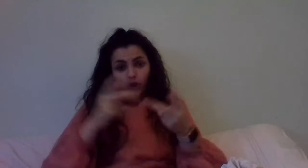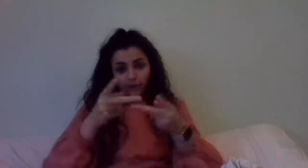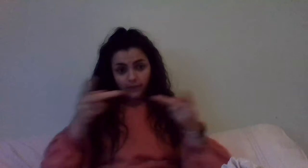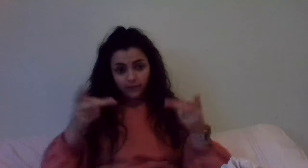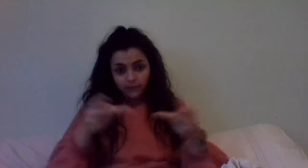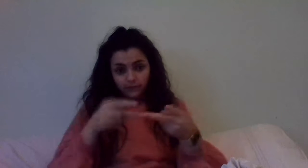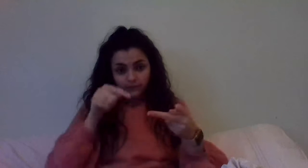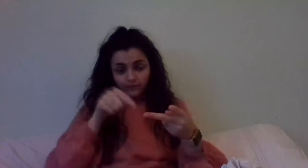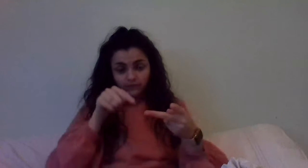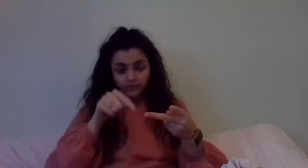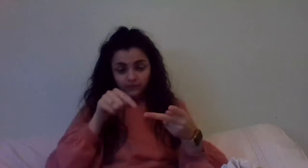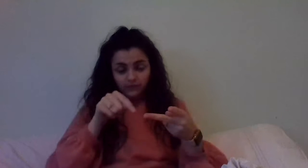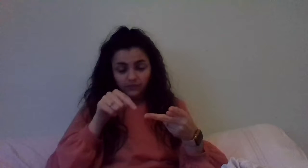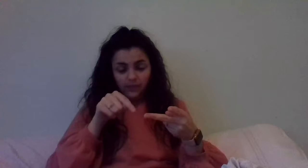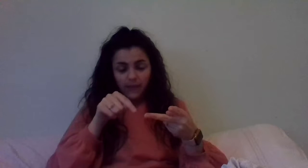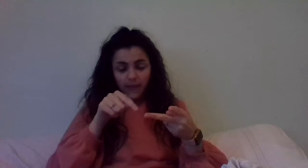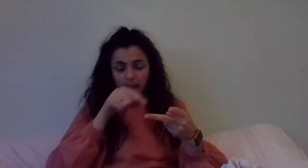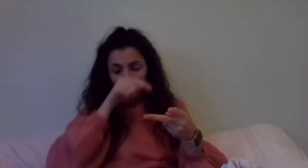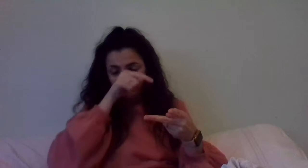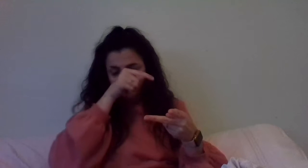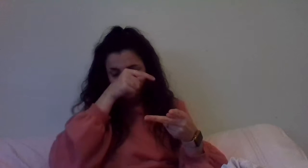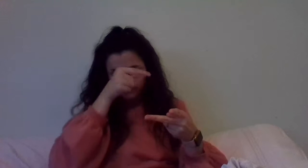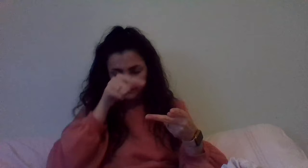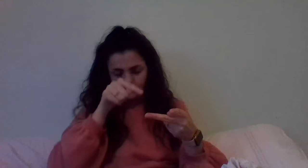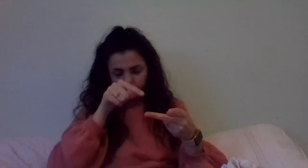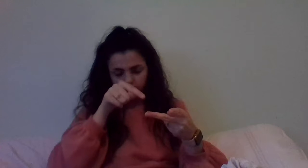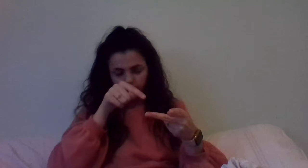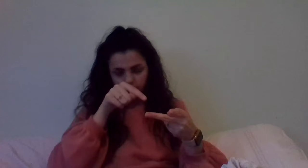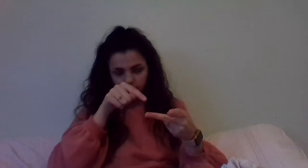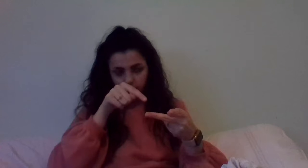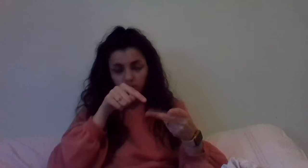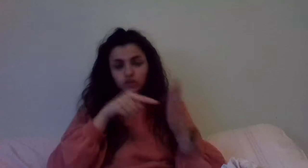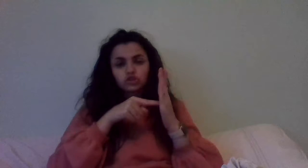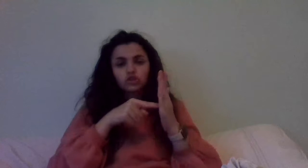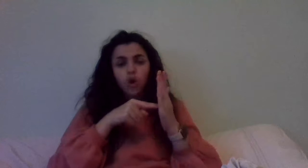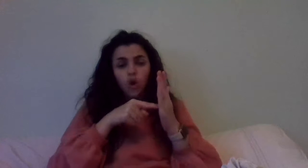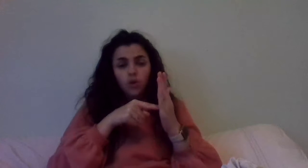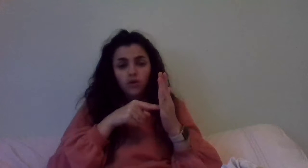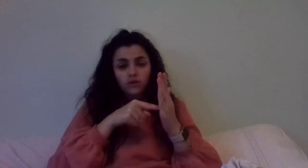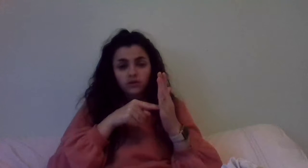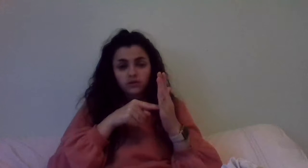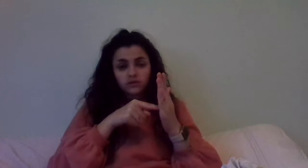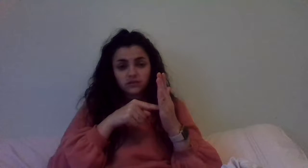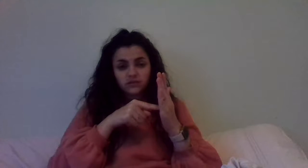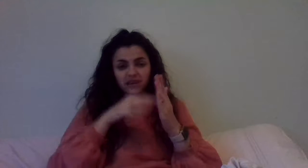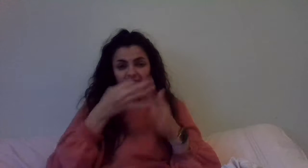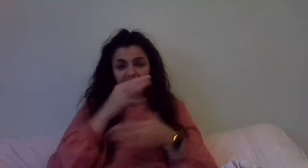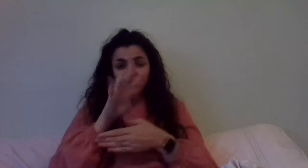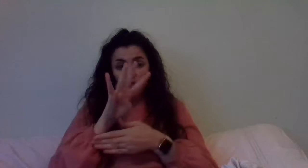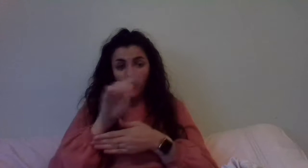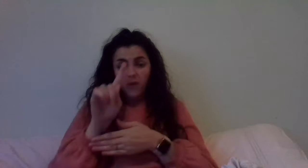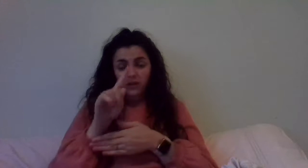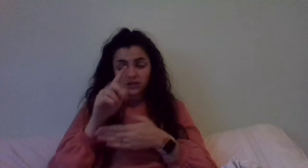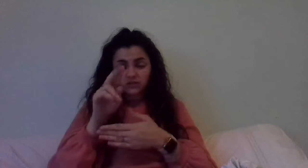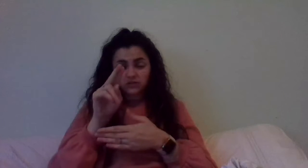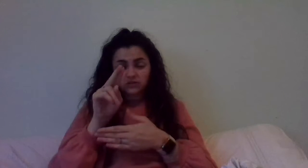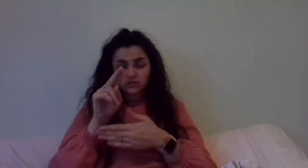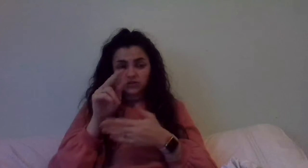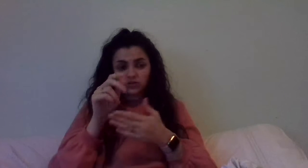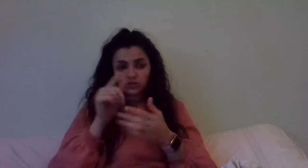of 1941, the show was really only open to critics and museum owners and people with lots of resources